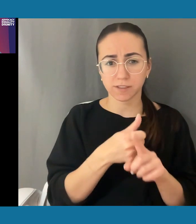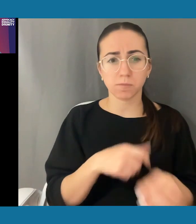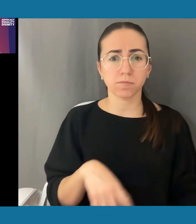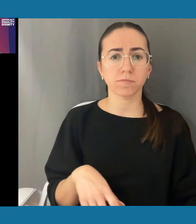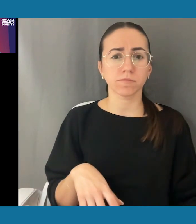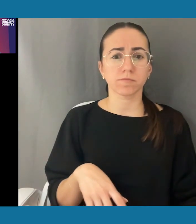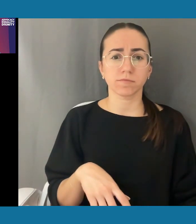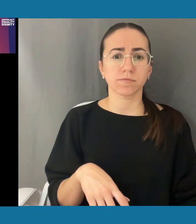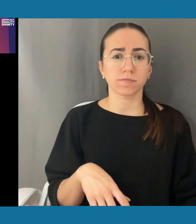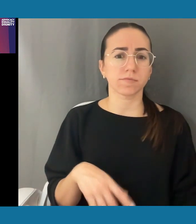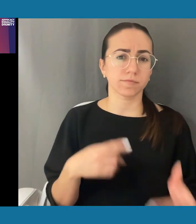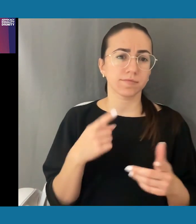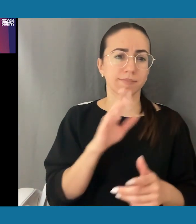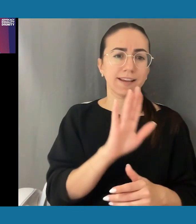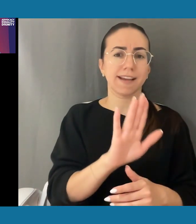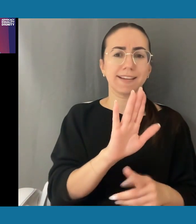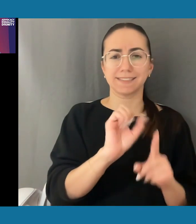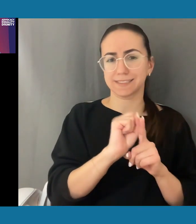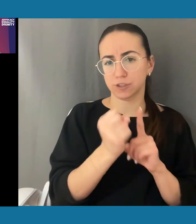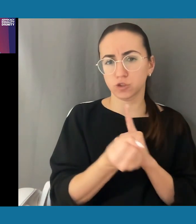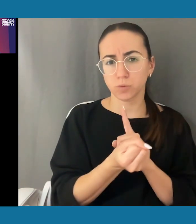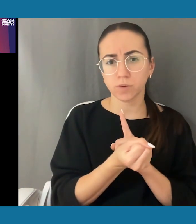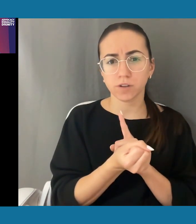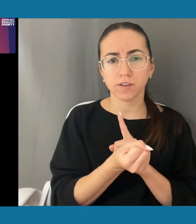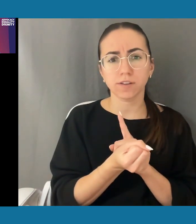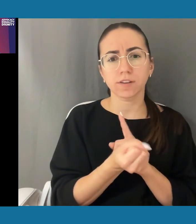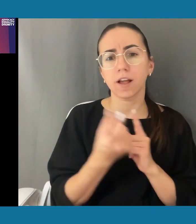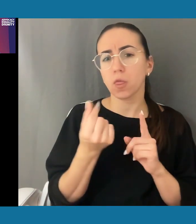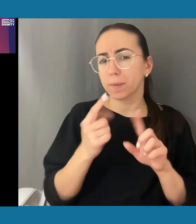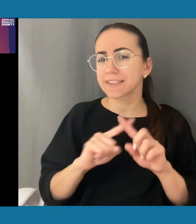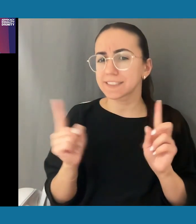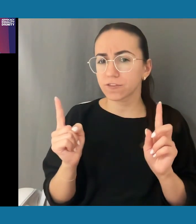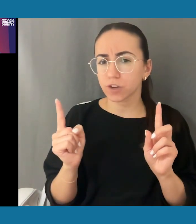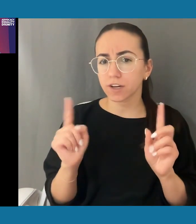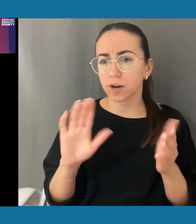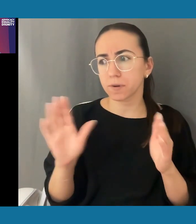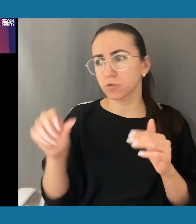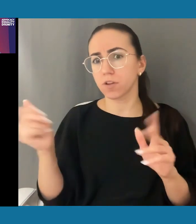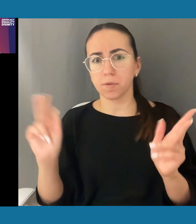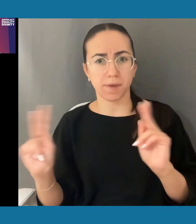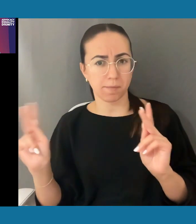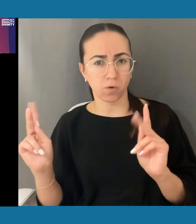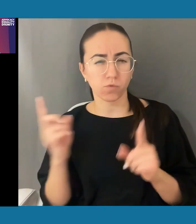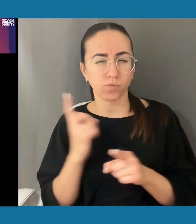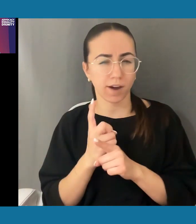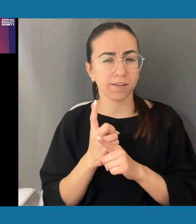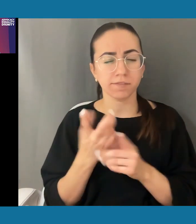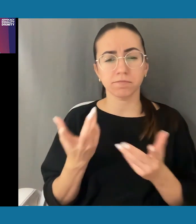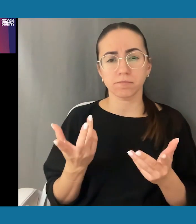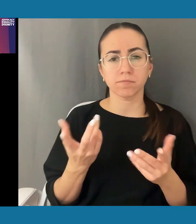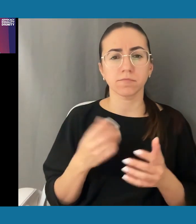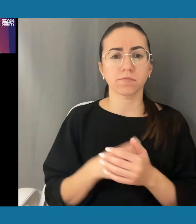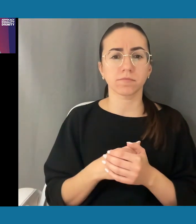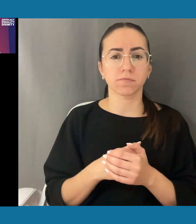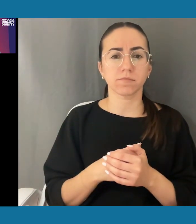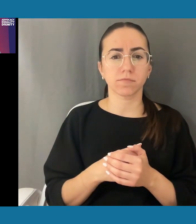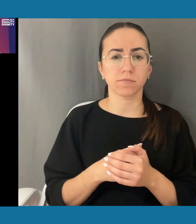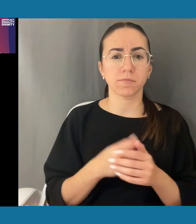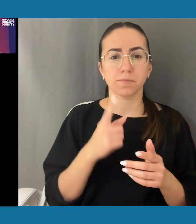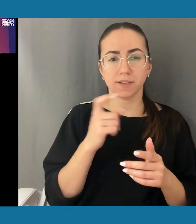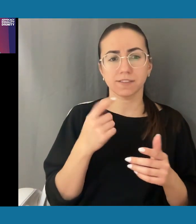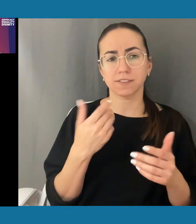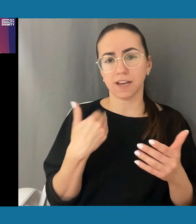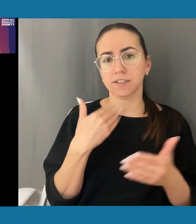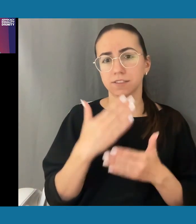little different than what people expect is just as, you know, valid as any other. And he's, you know, I think